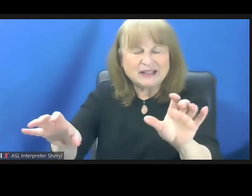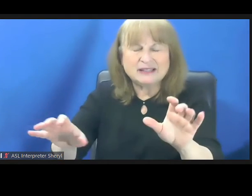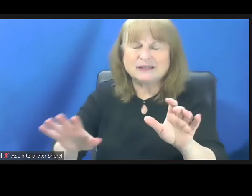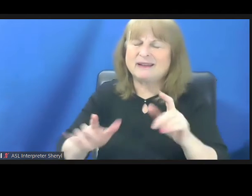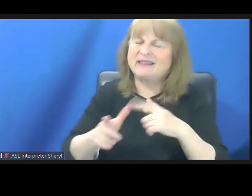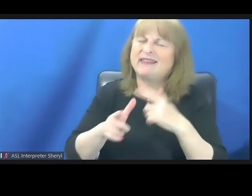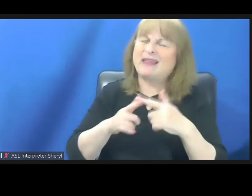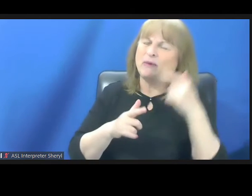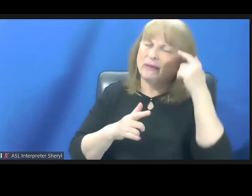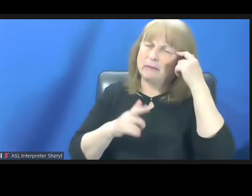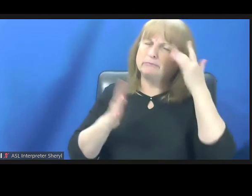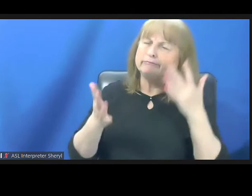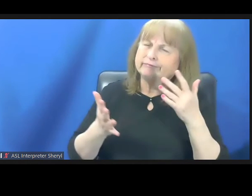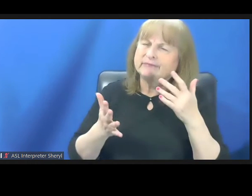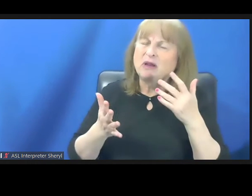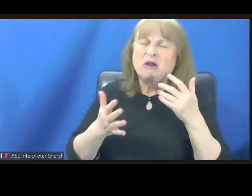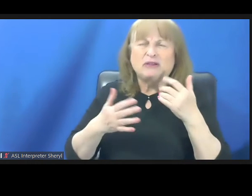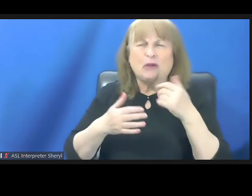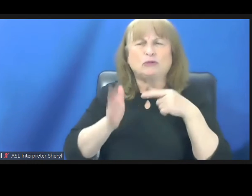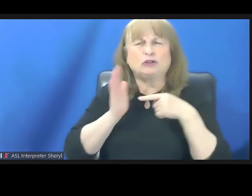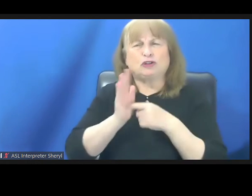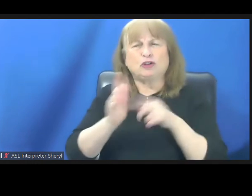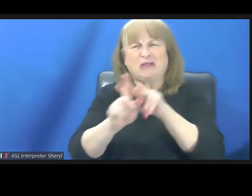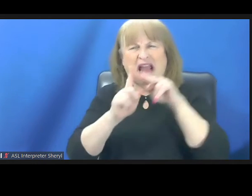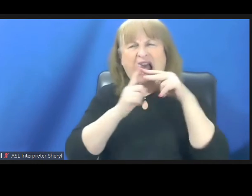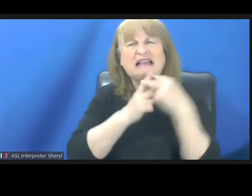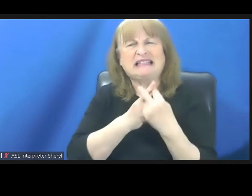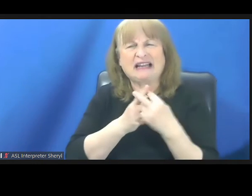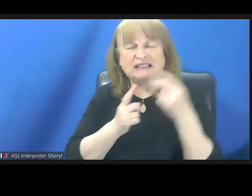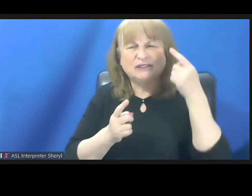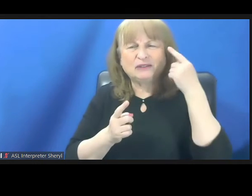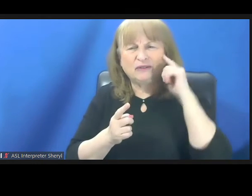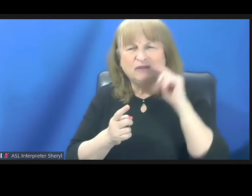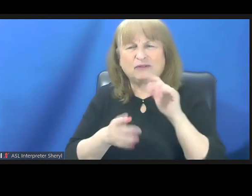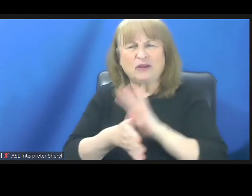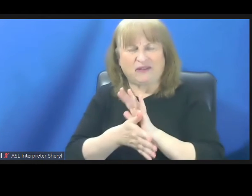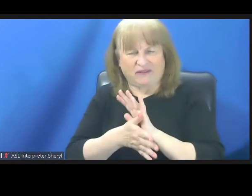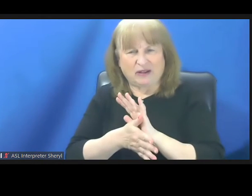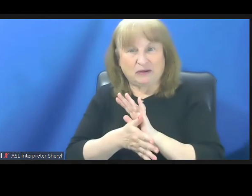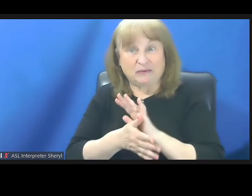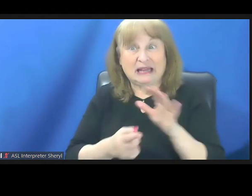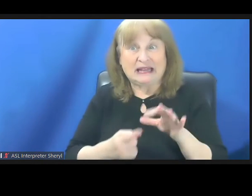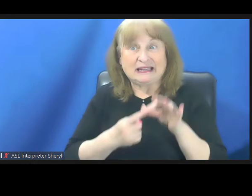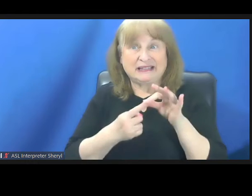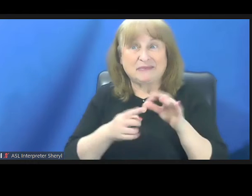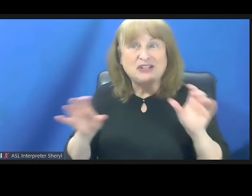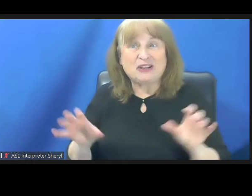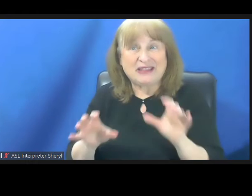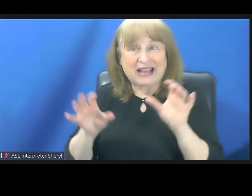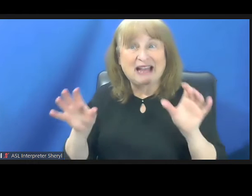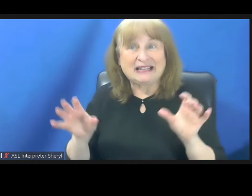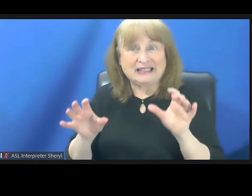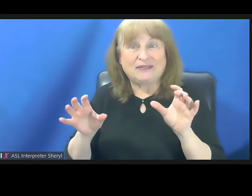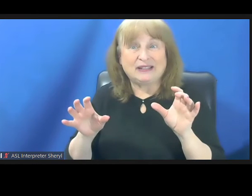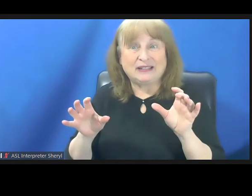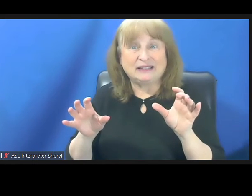would create a context for the film, especially the activities of the